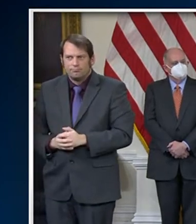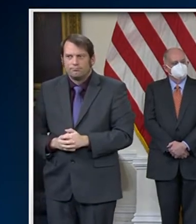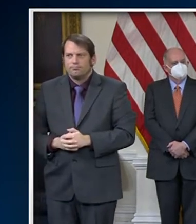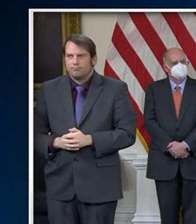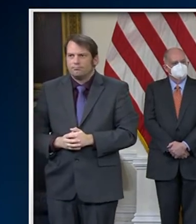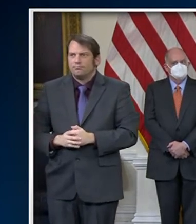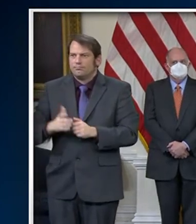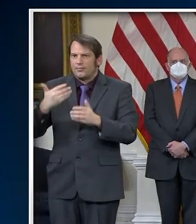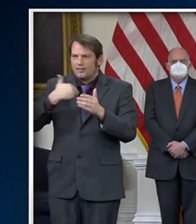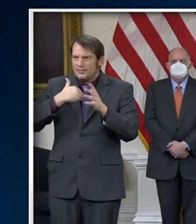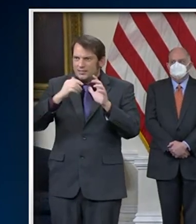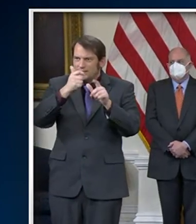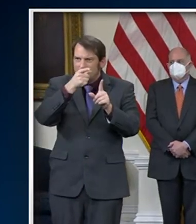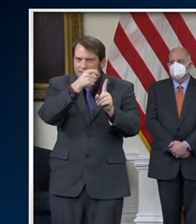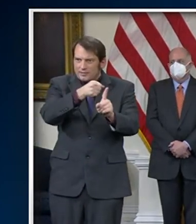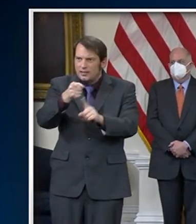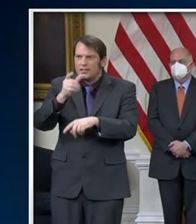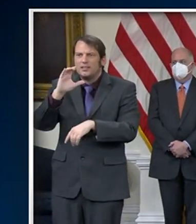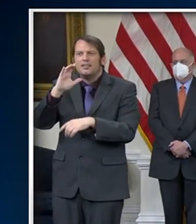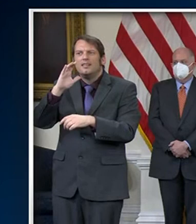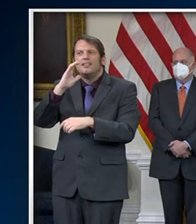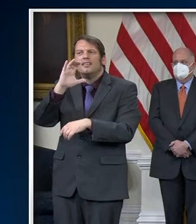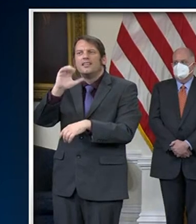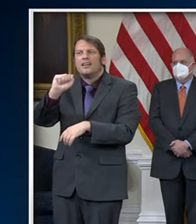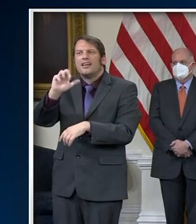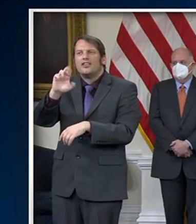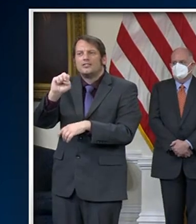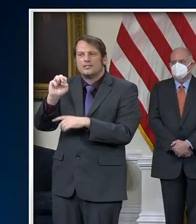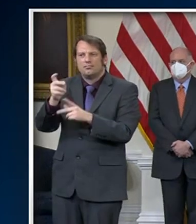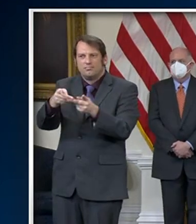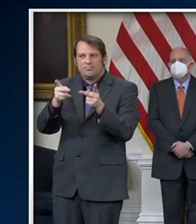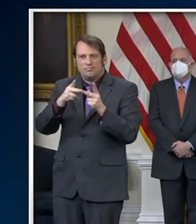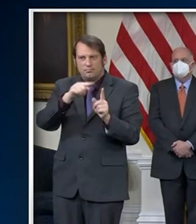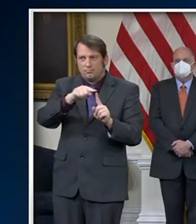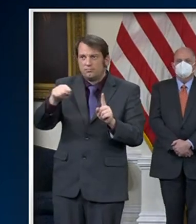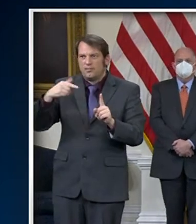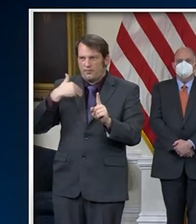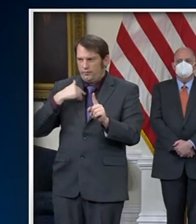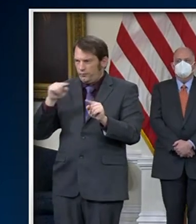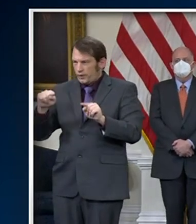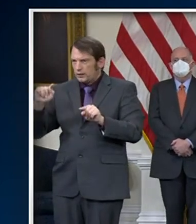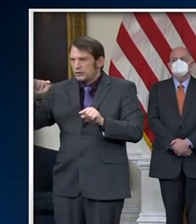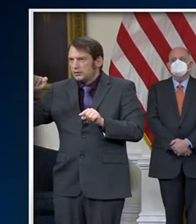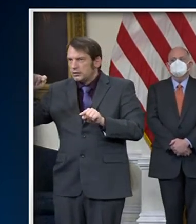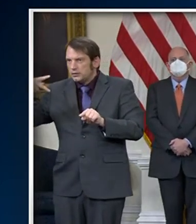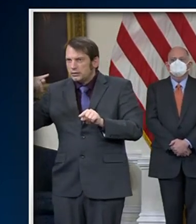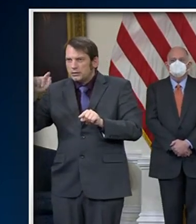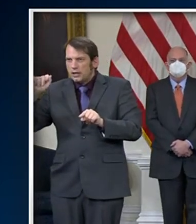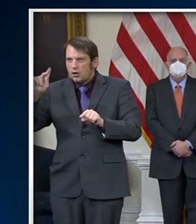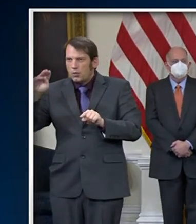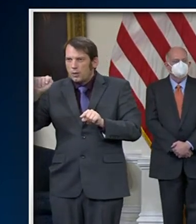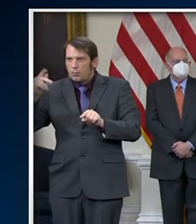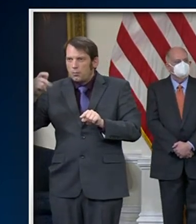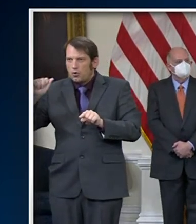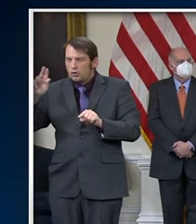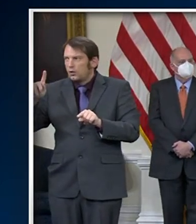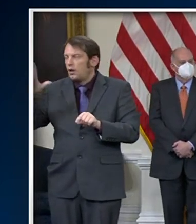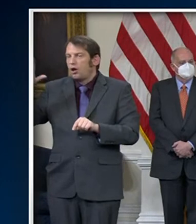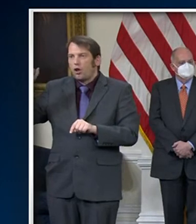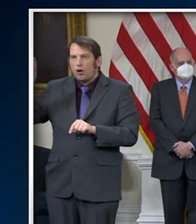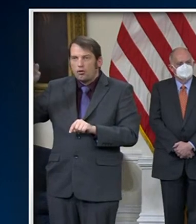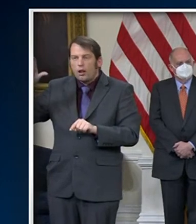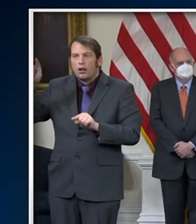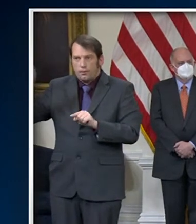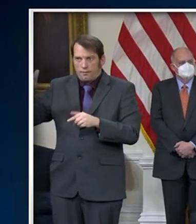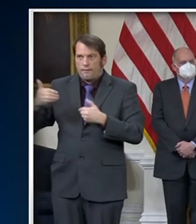with hospitals in Tacoma Park, Laurel, and the Baltimore Convention Center Field Hospital. Working with every single school of nursing